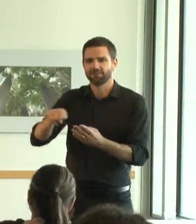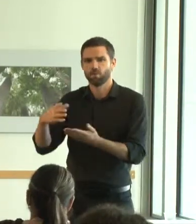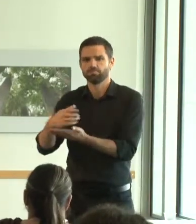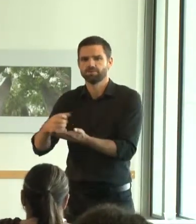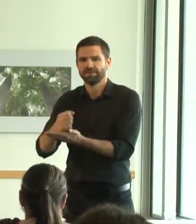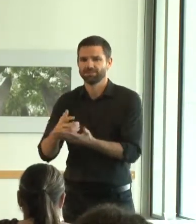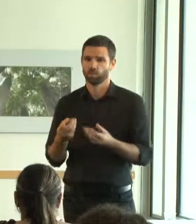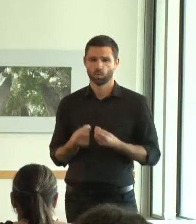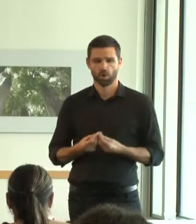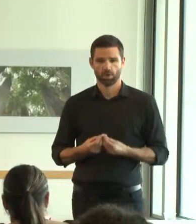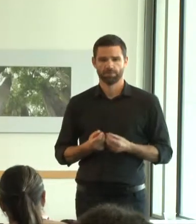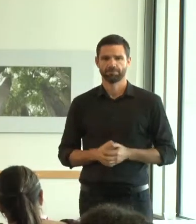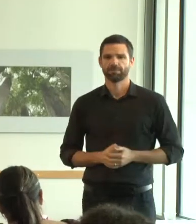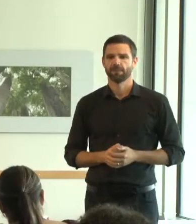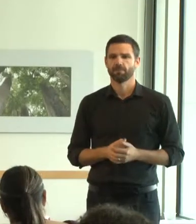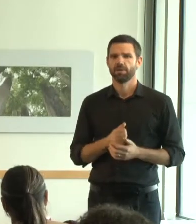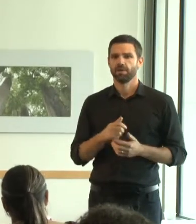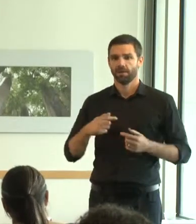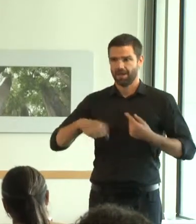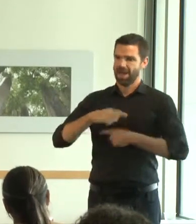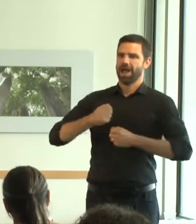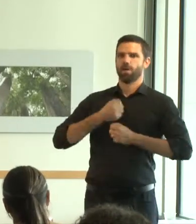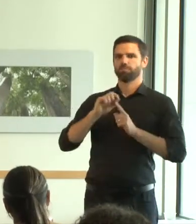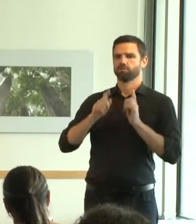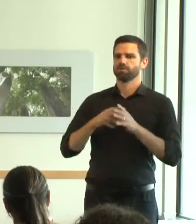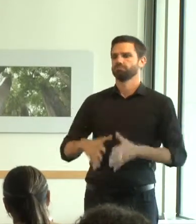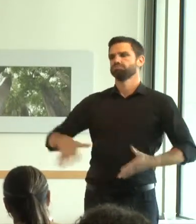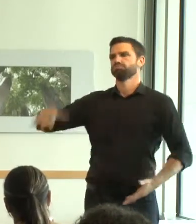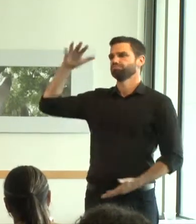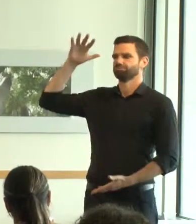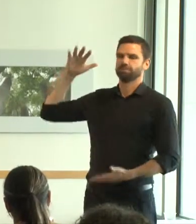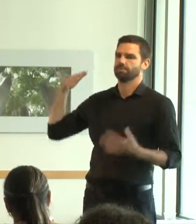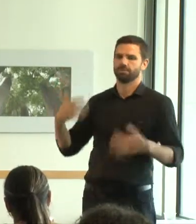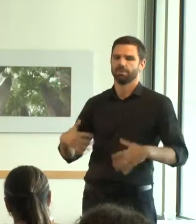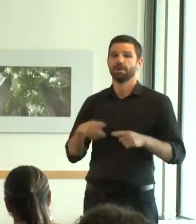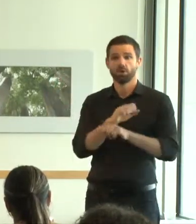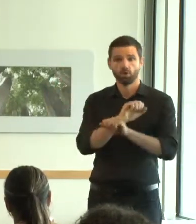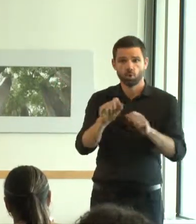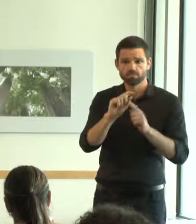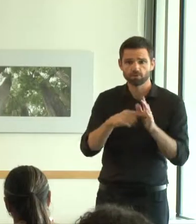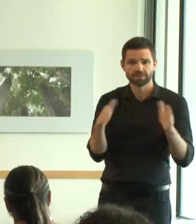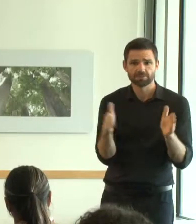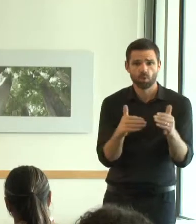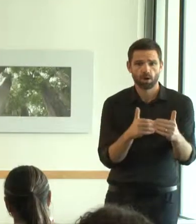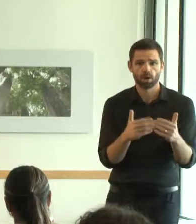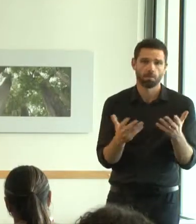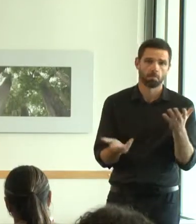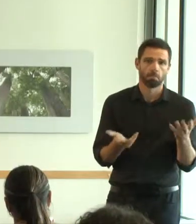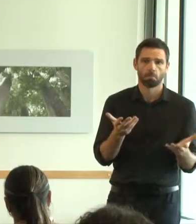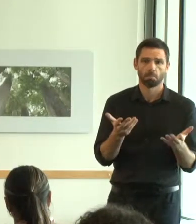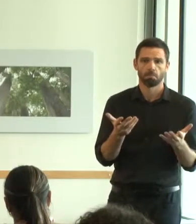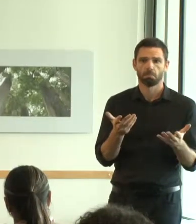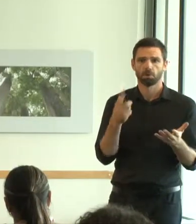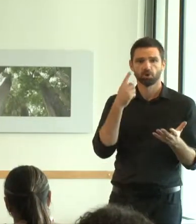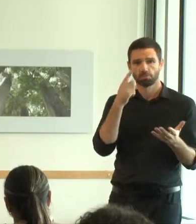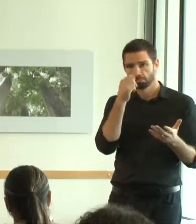your projects aren't quite as big and as scary as that, is the access system enough when we're already preserving it somewhere else?